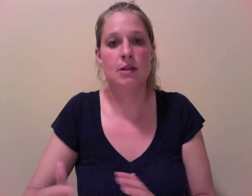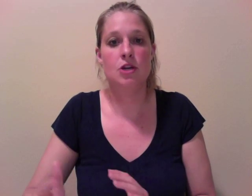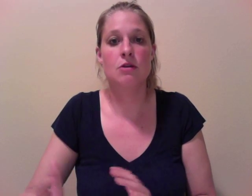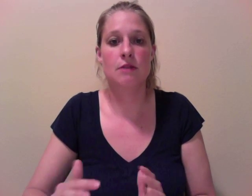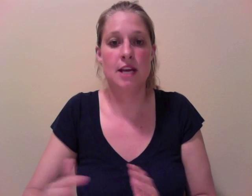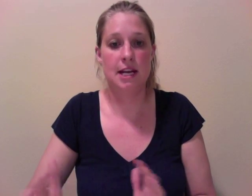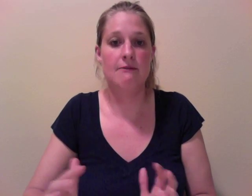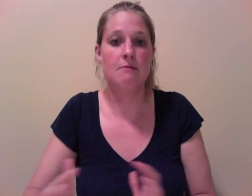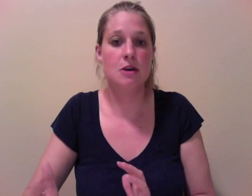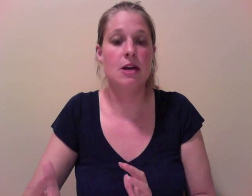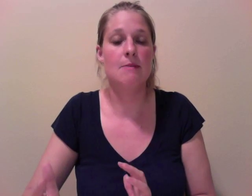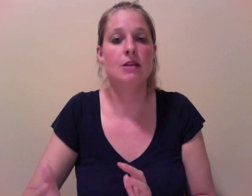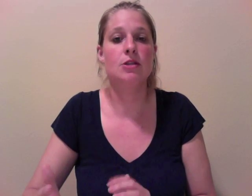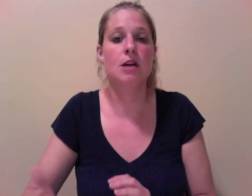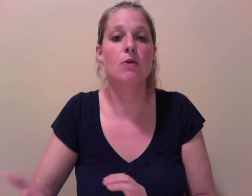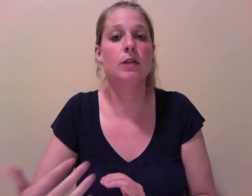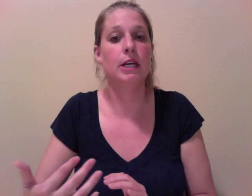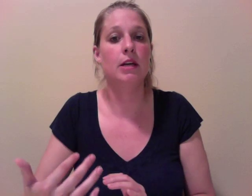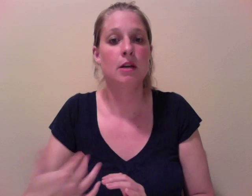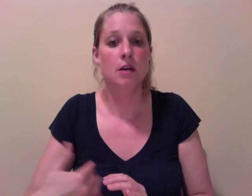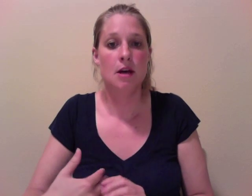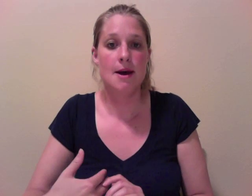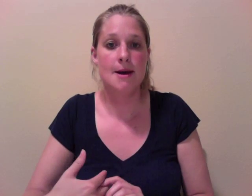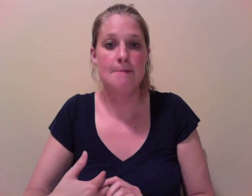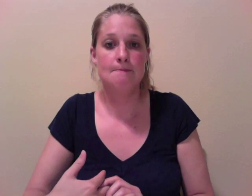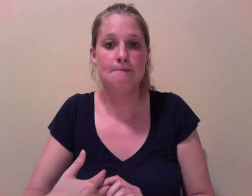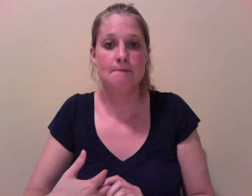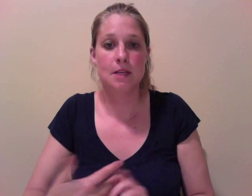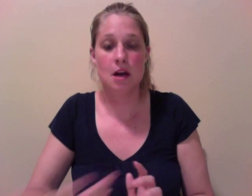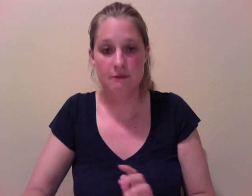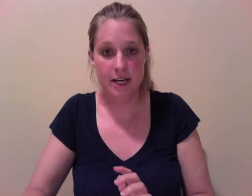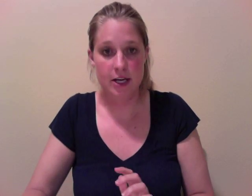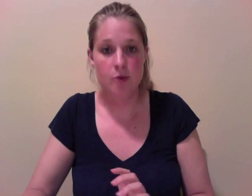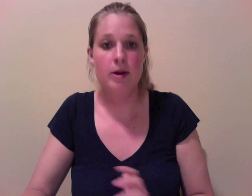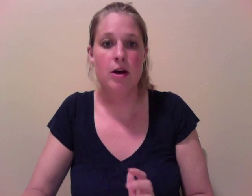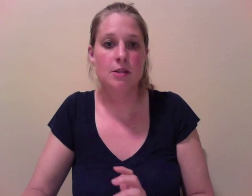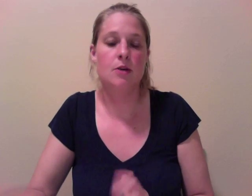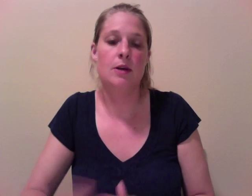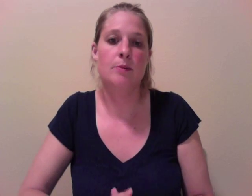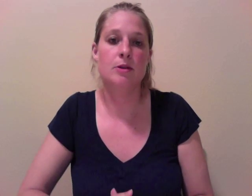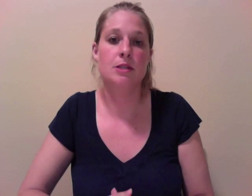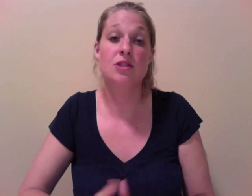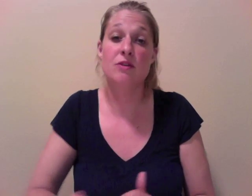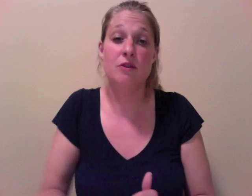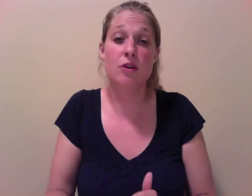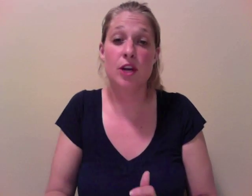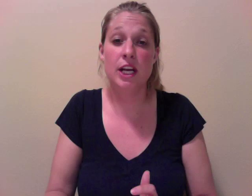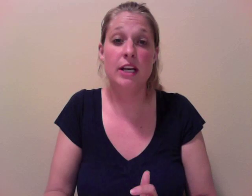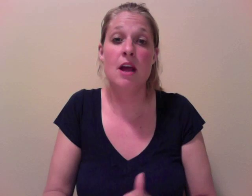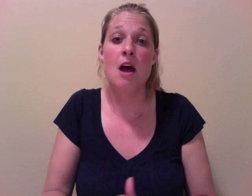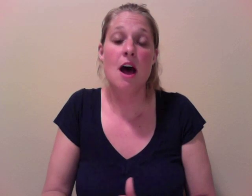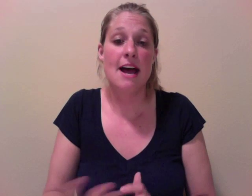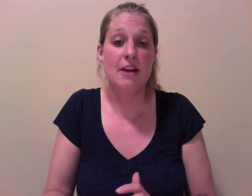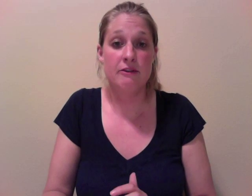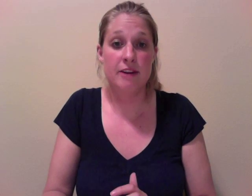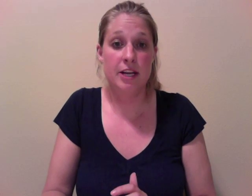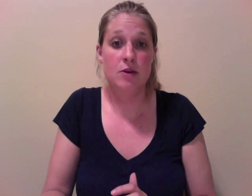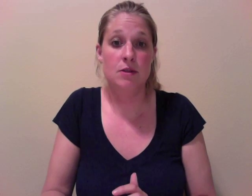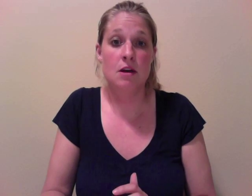you're thinking of a mirror image, not only on video, but also in person. So if you're looking at other videos